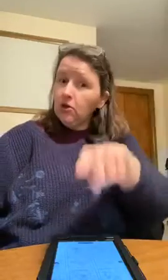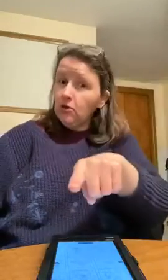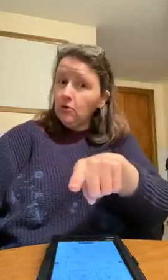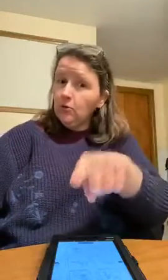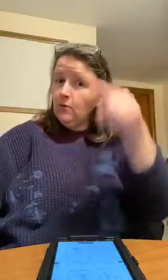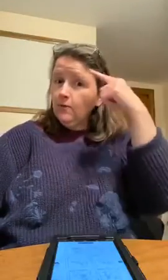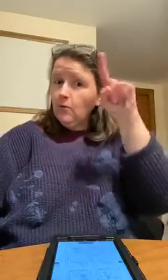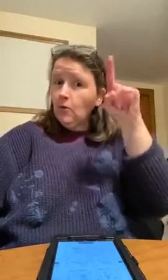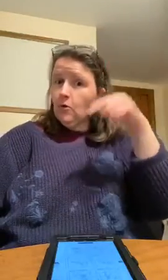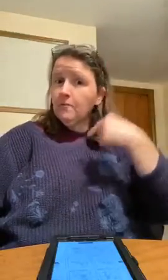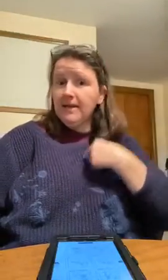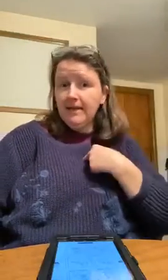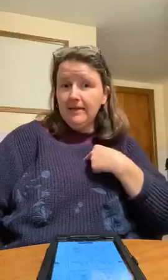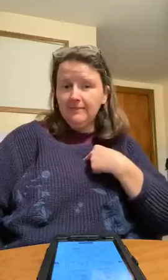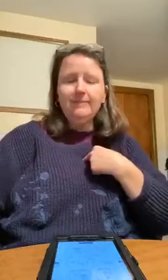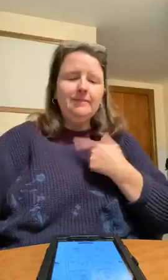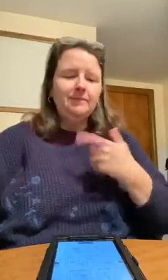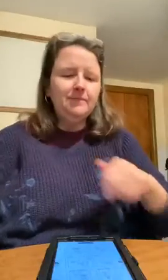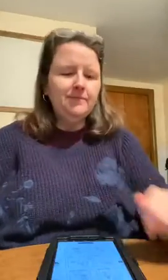you, for me.